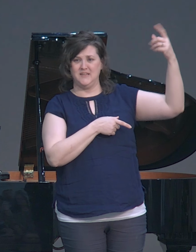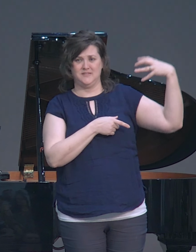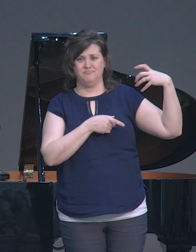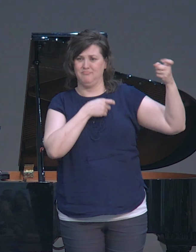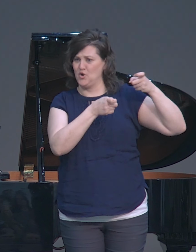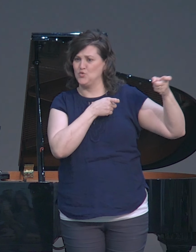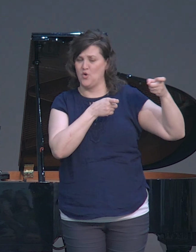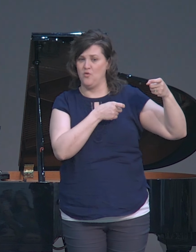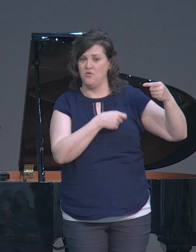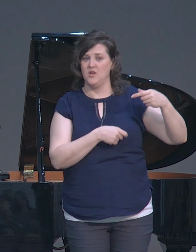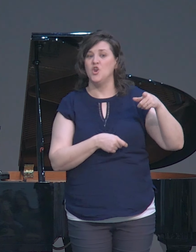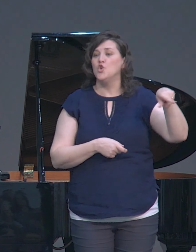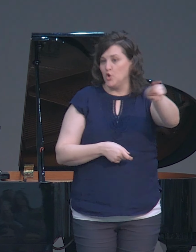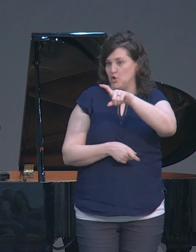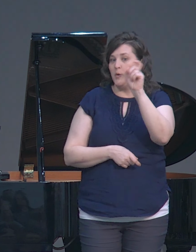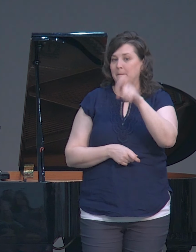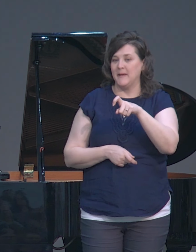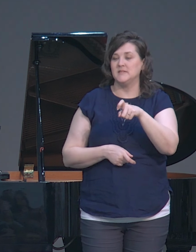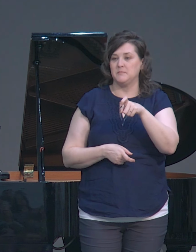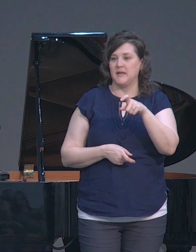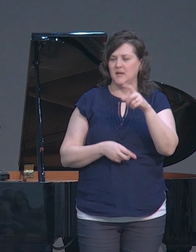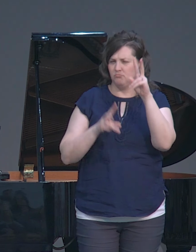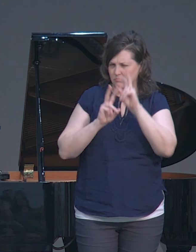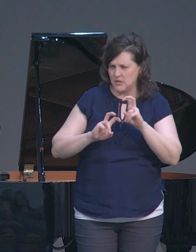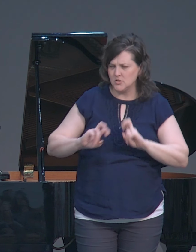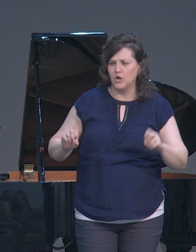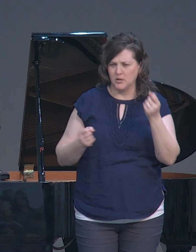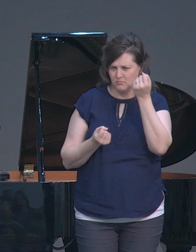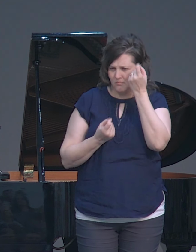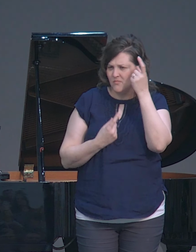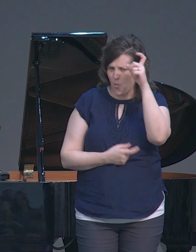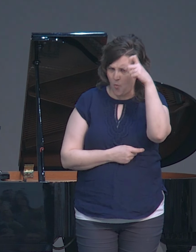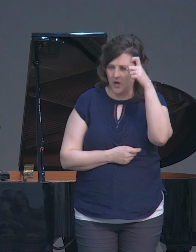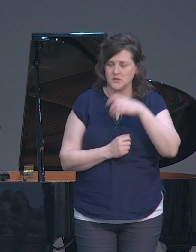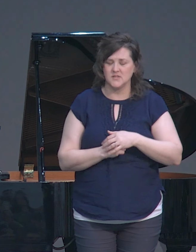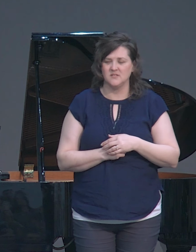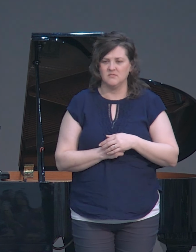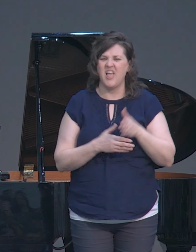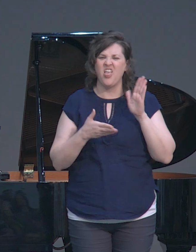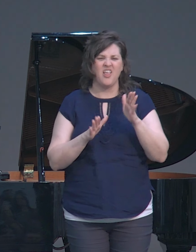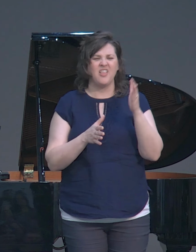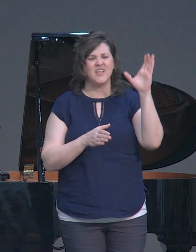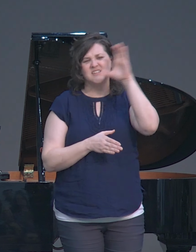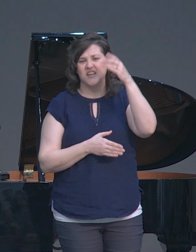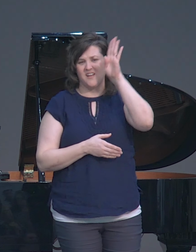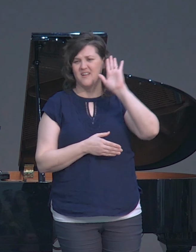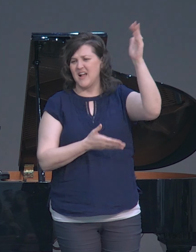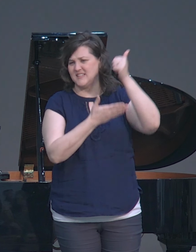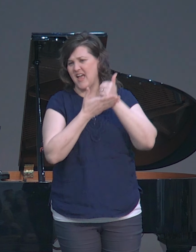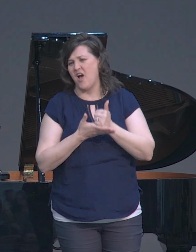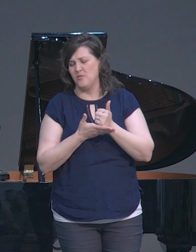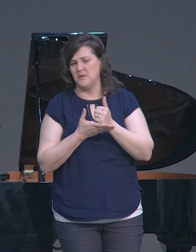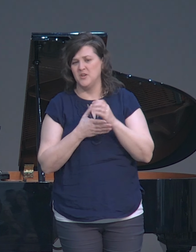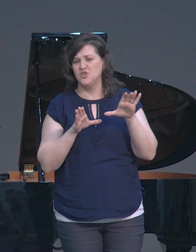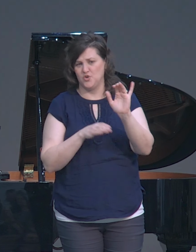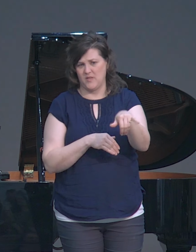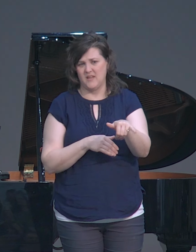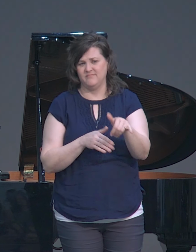be discerning. Discerning. Let's seek God's help to do that. Lord, would you please help